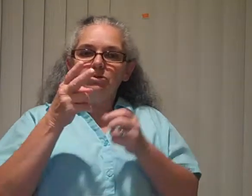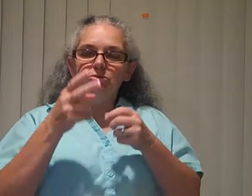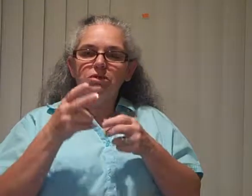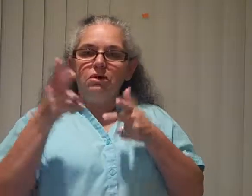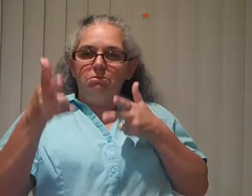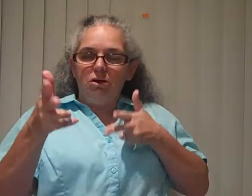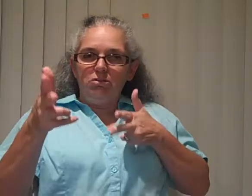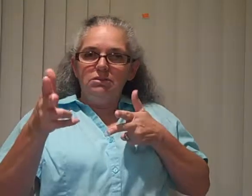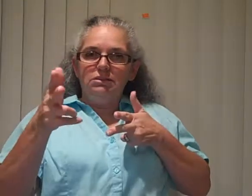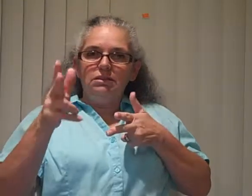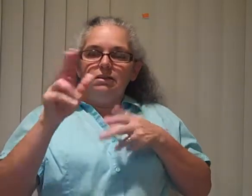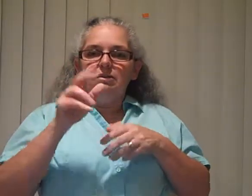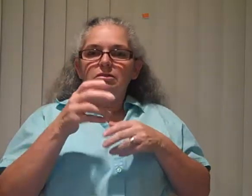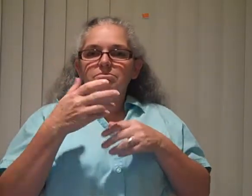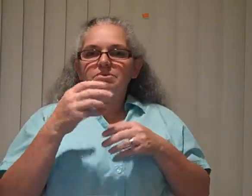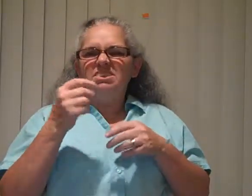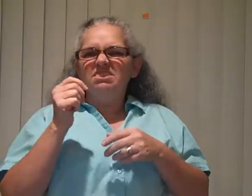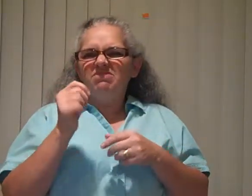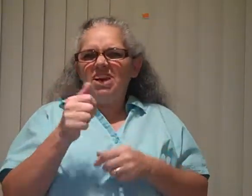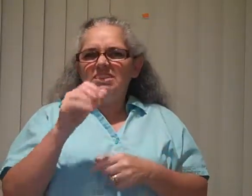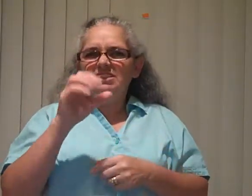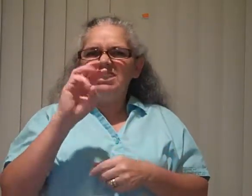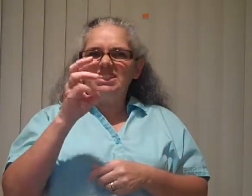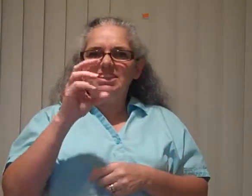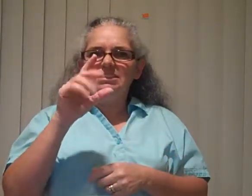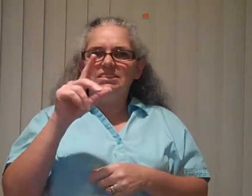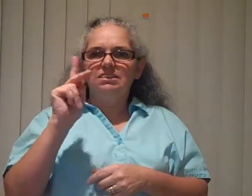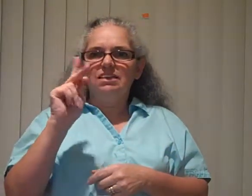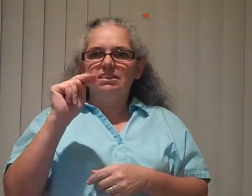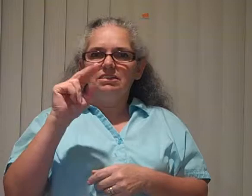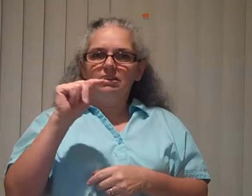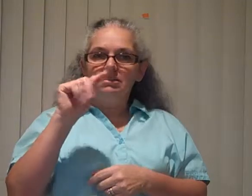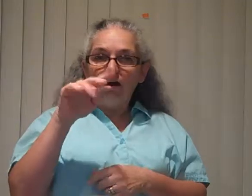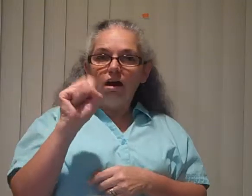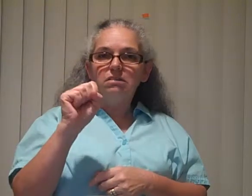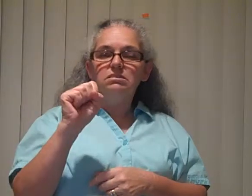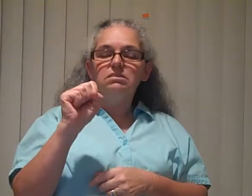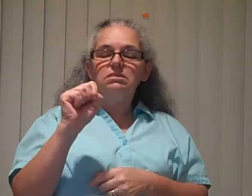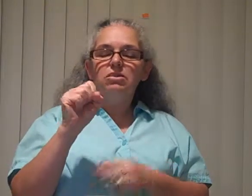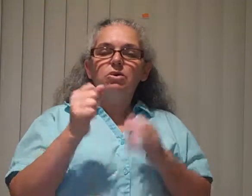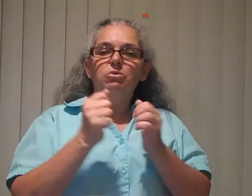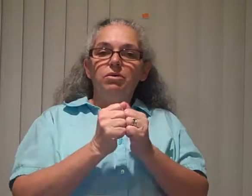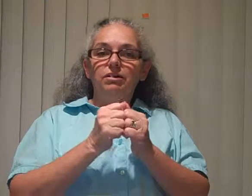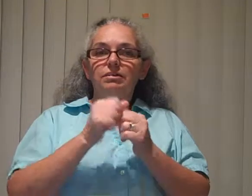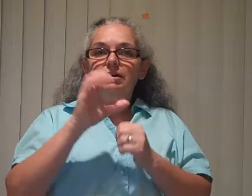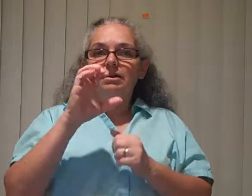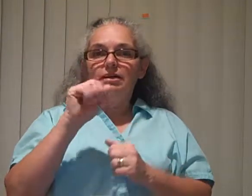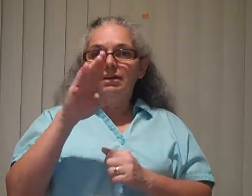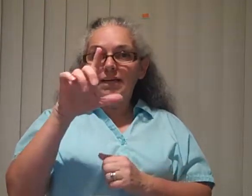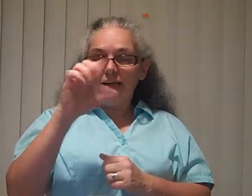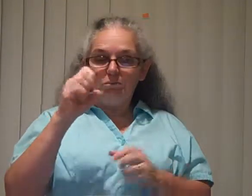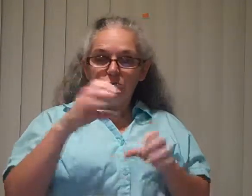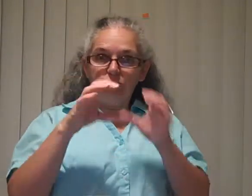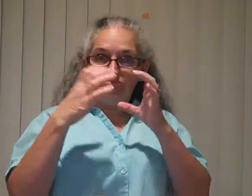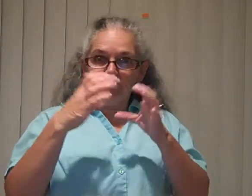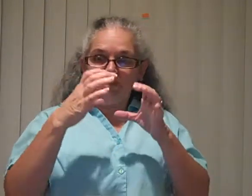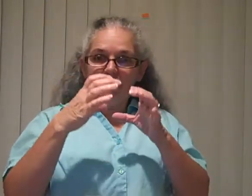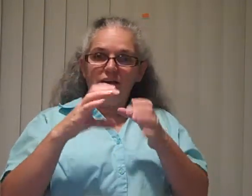100 yards away from each other with this big cable suspended from one boat to the other. Well, then you start pulling a